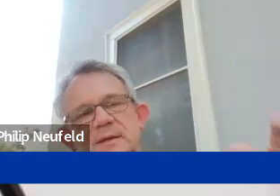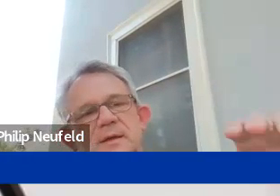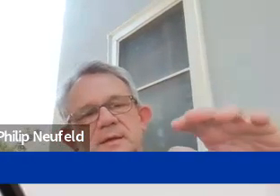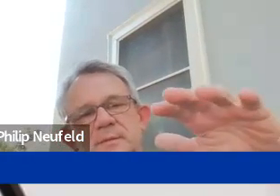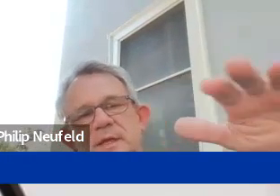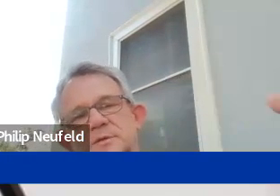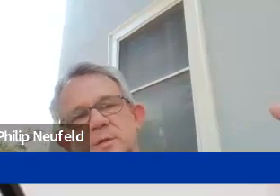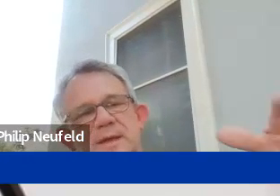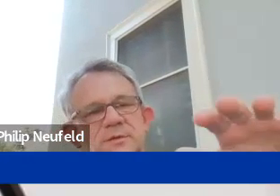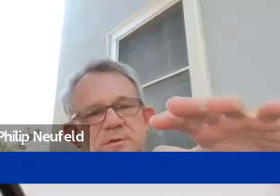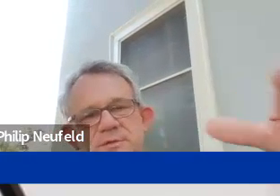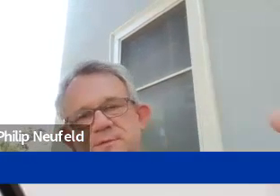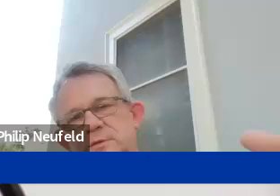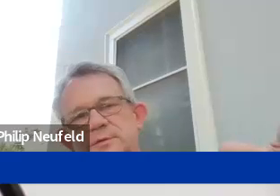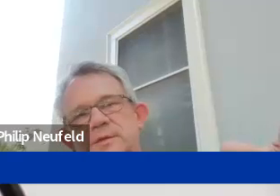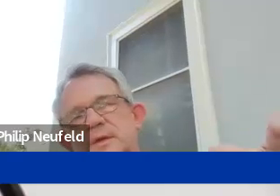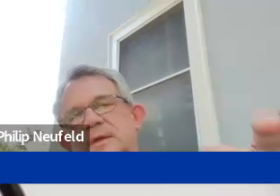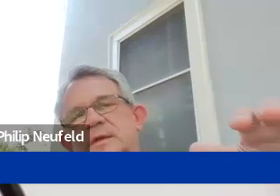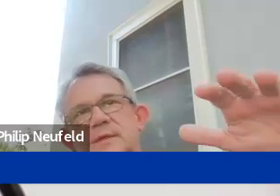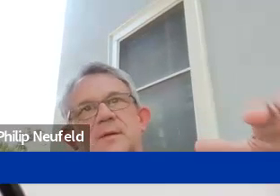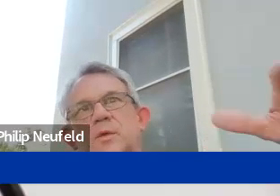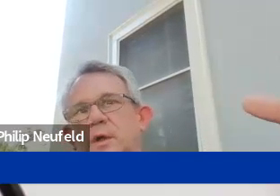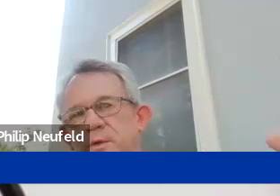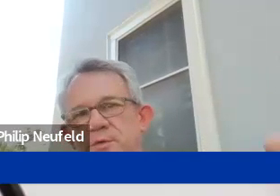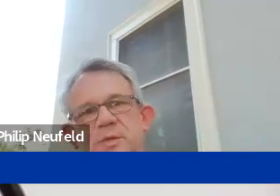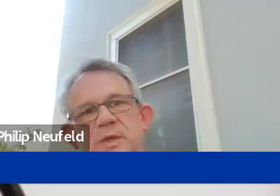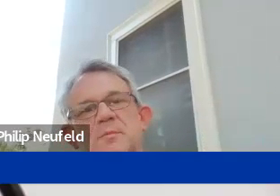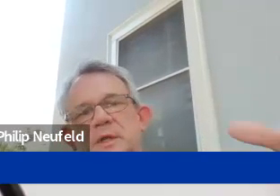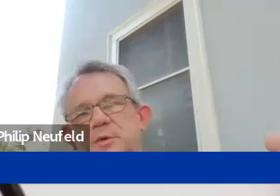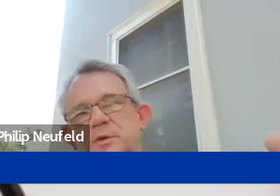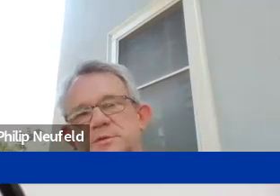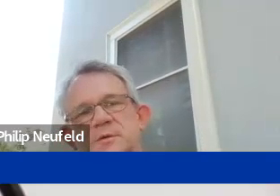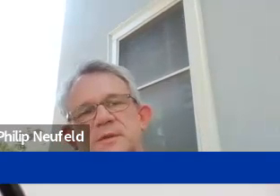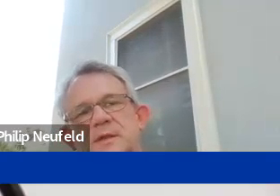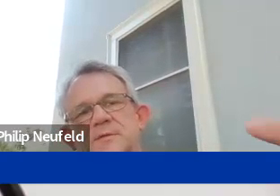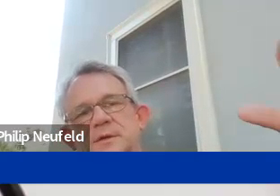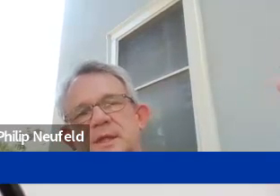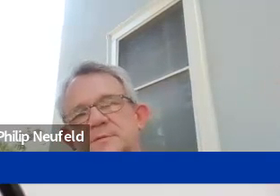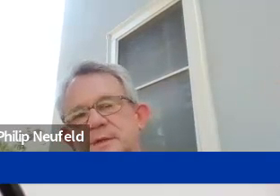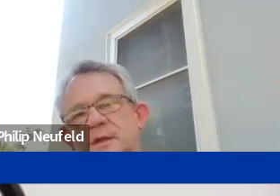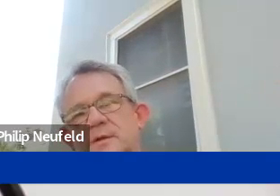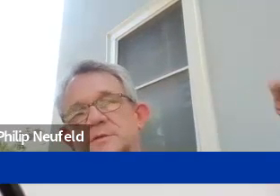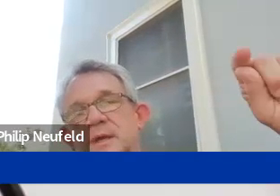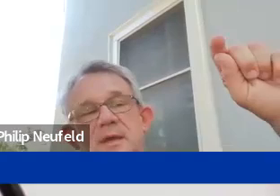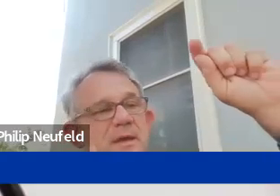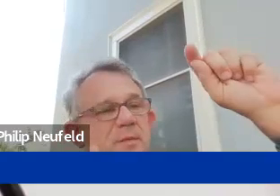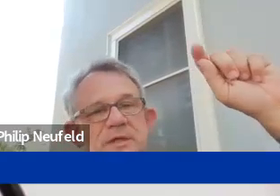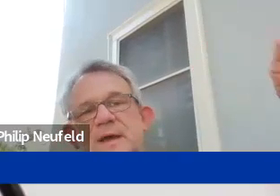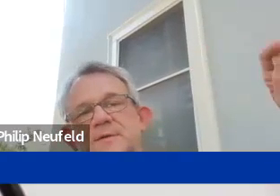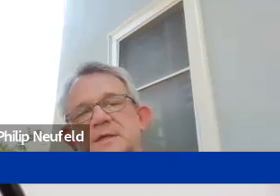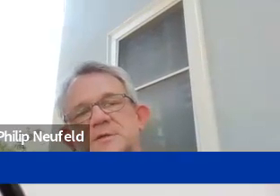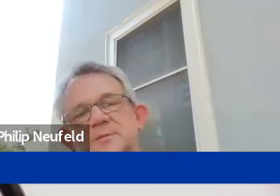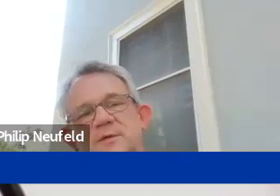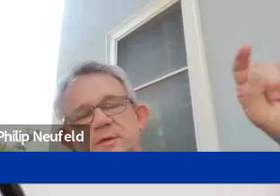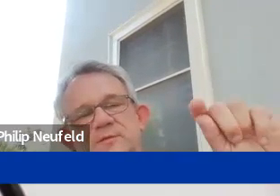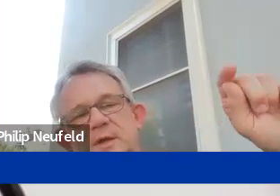that data to make sure we have a source of truth that we all know to be much more certain than the claims of the carriers. Because